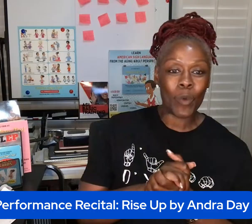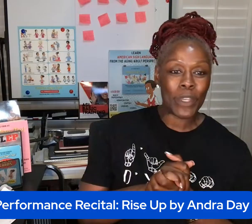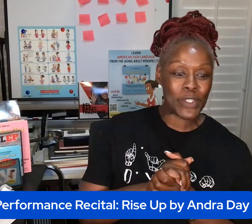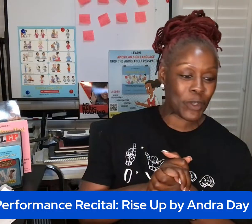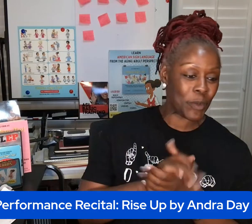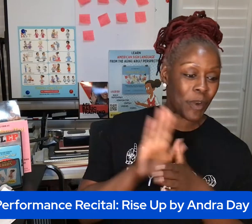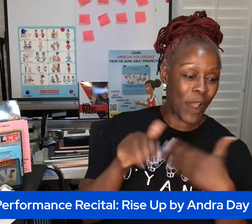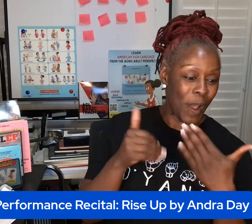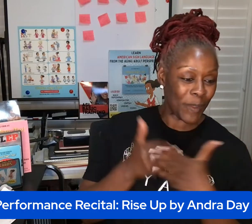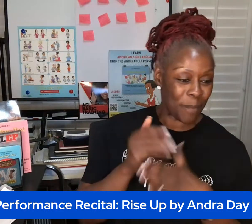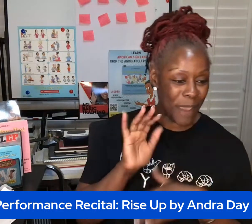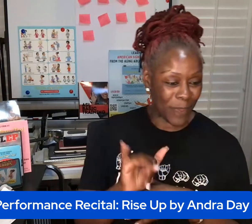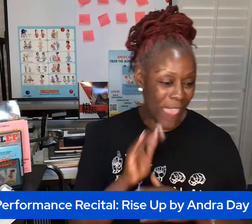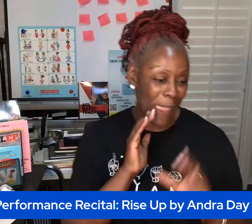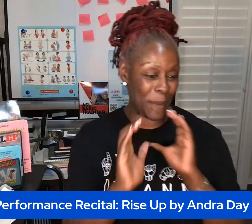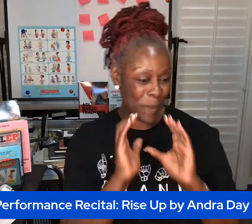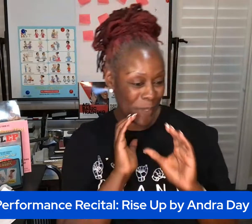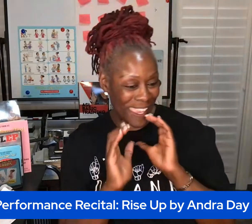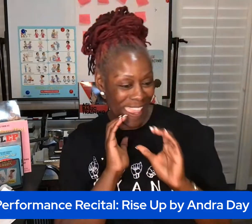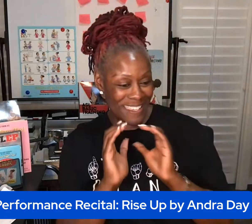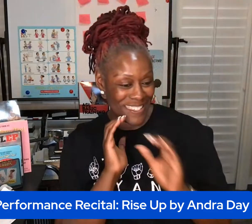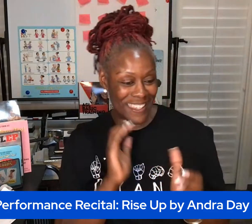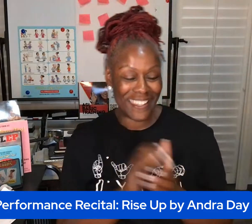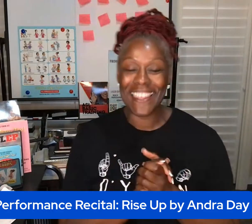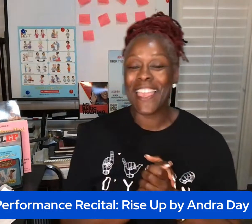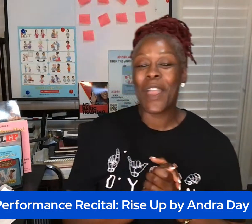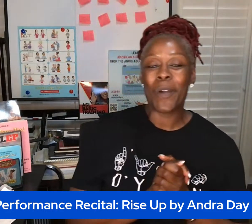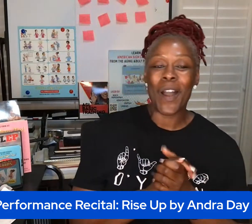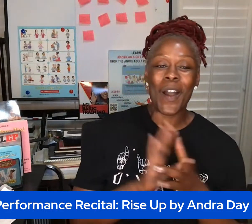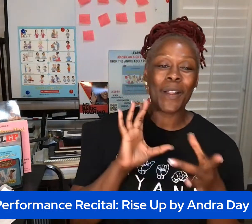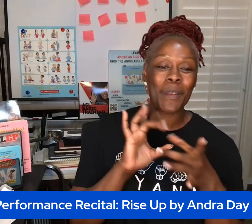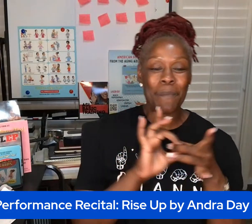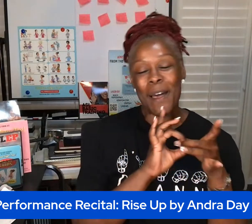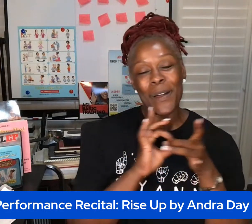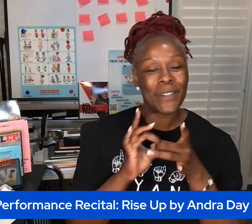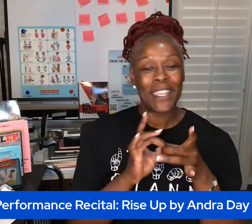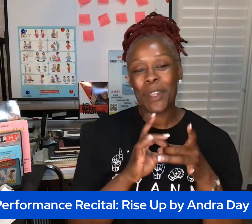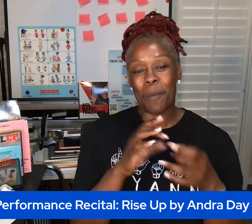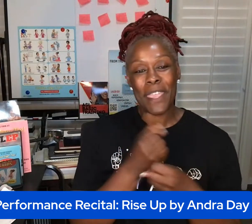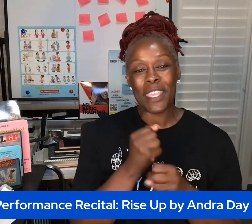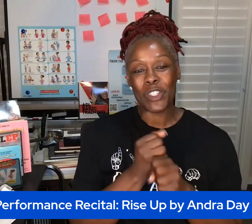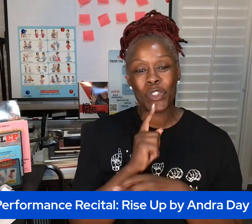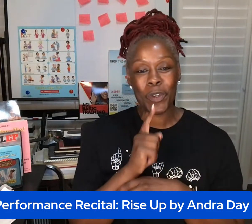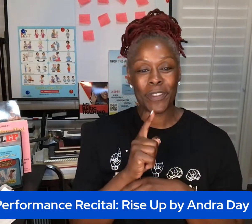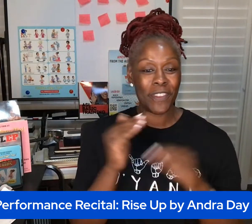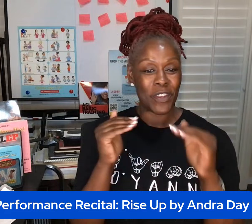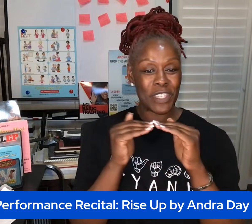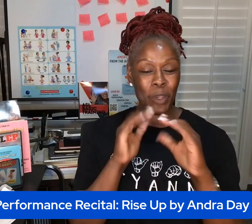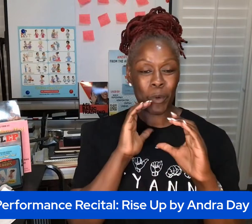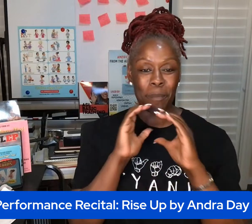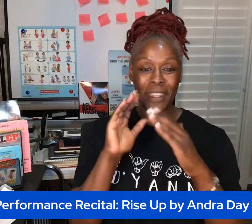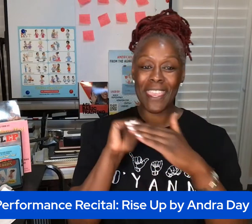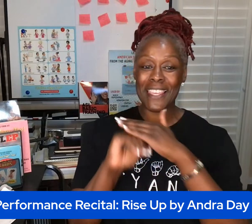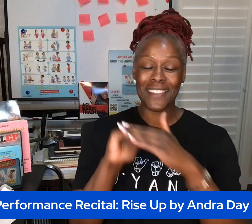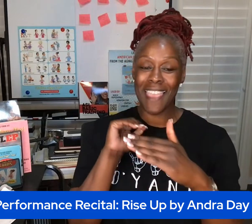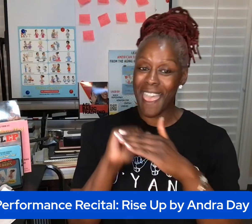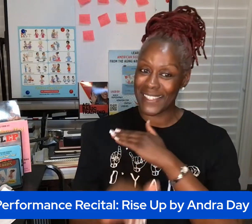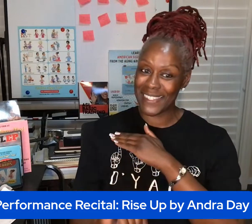we do. We're all about that communication. We're all about, making sure that there's equal communication